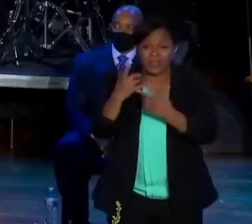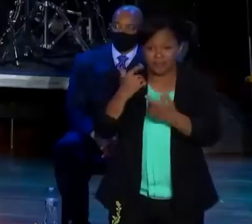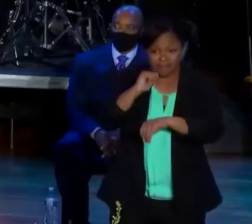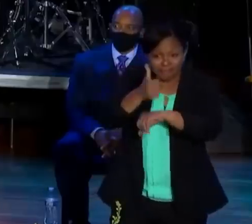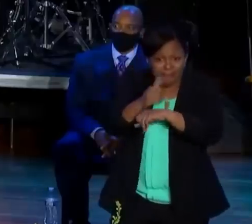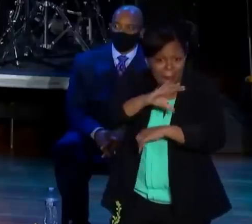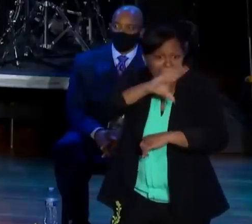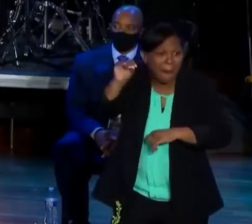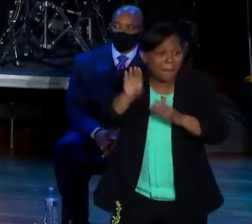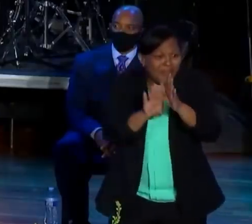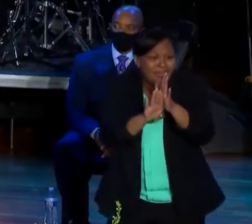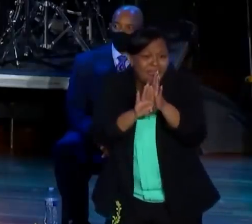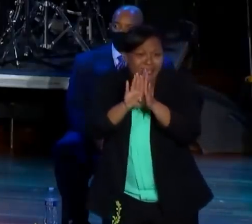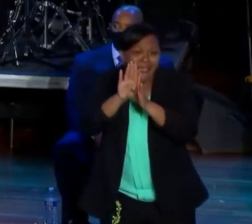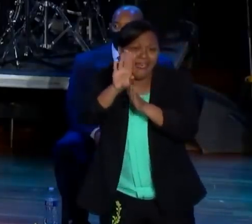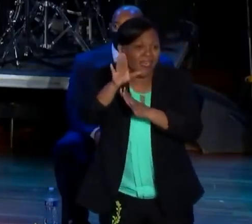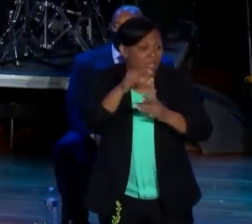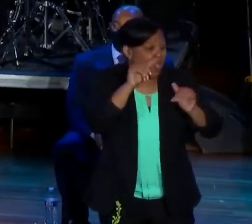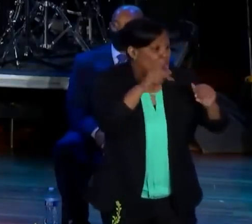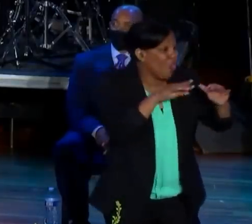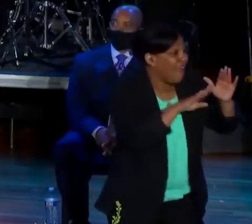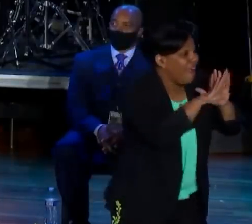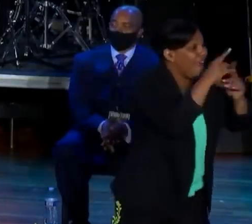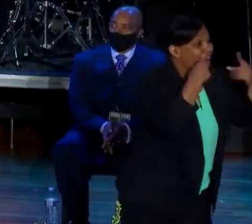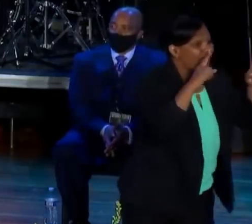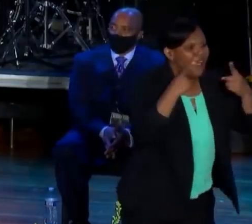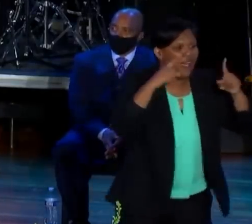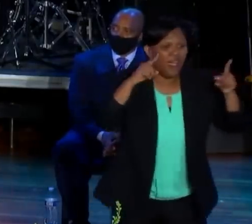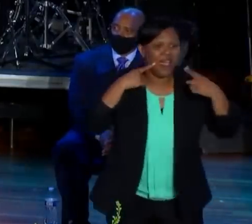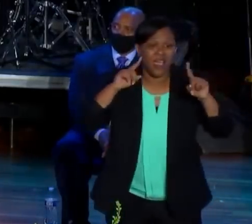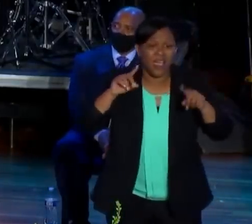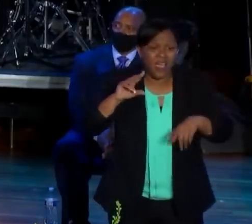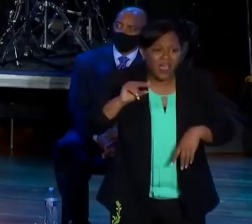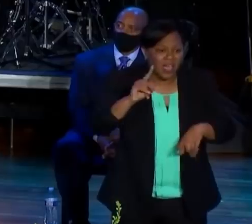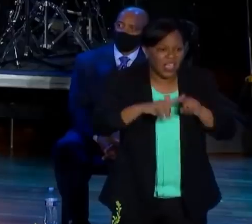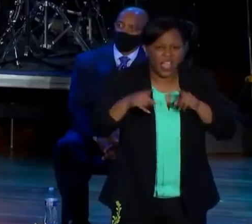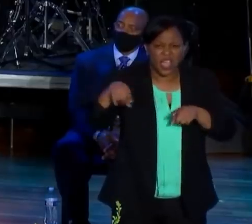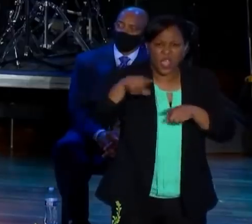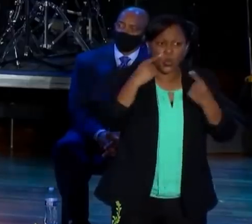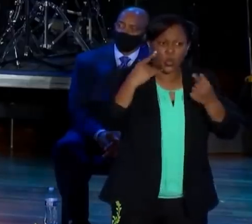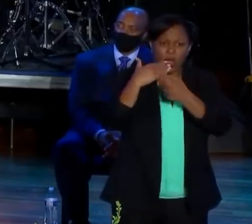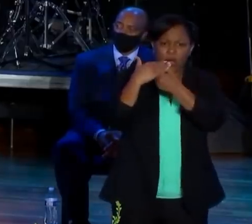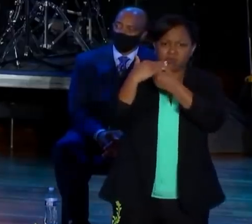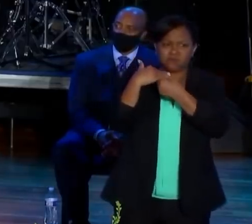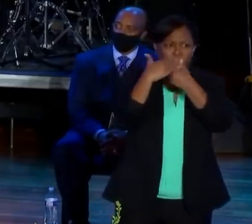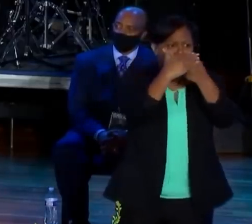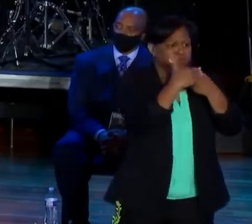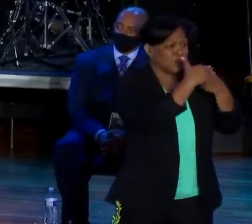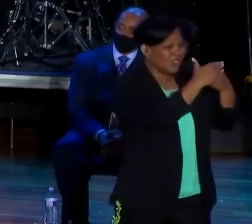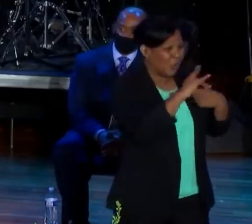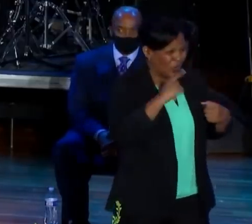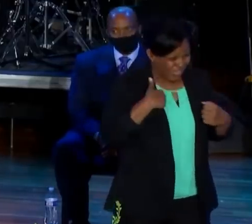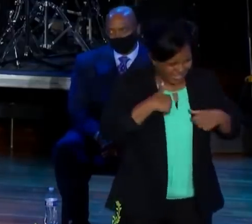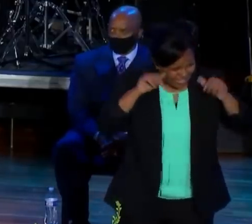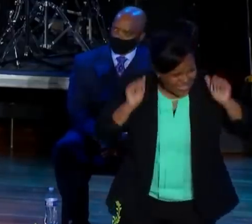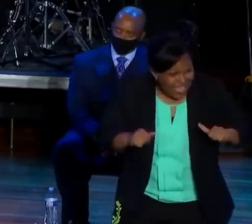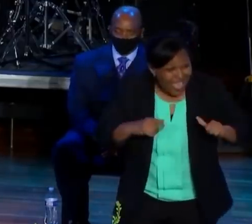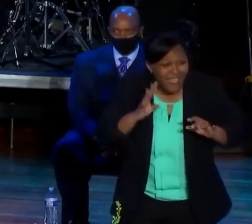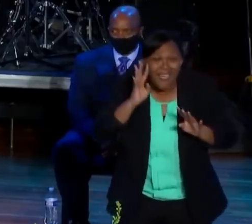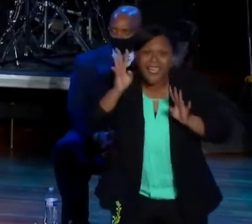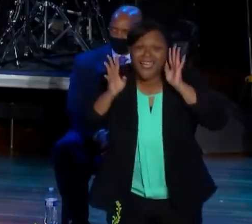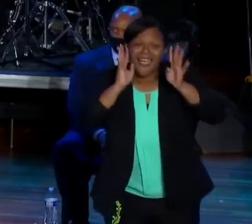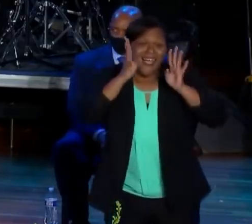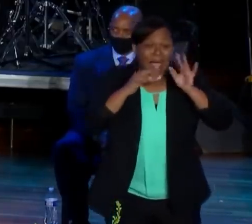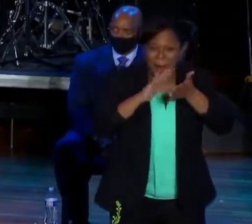We had creative skills. We could do whatever anybody else could do. But we